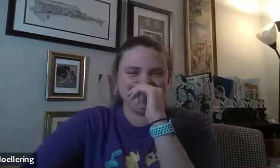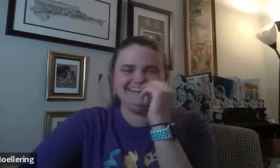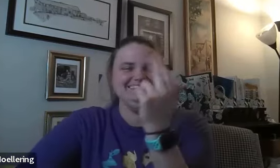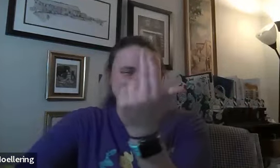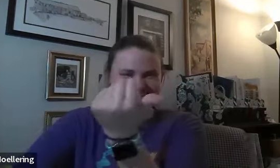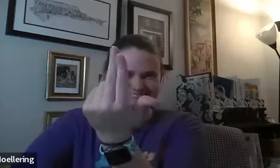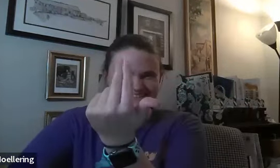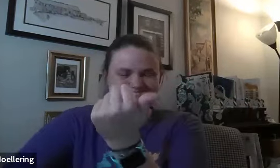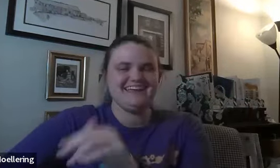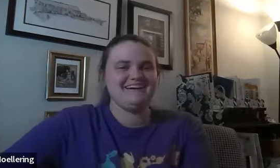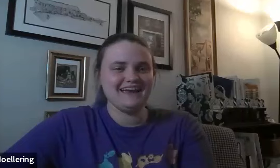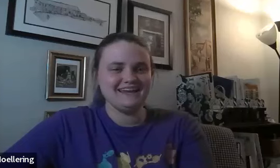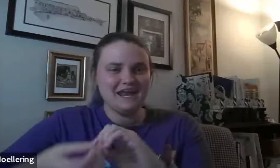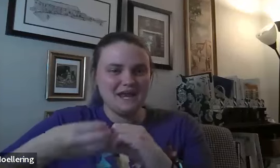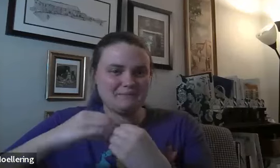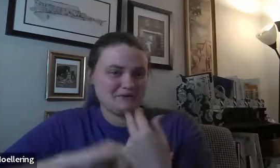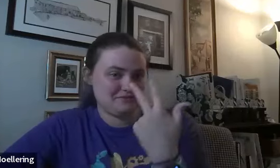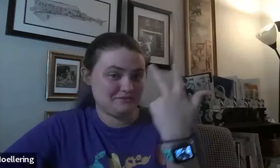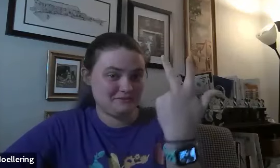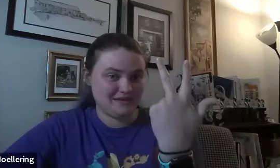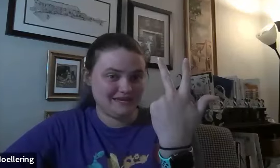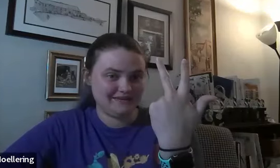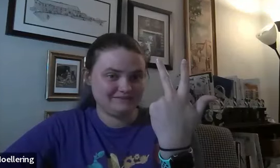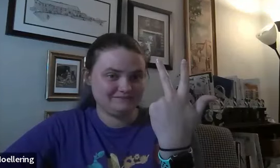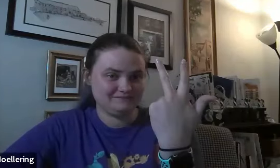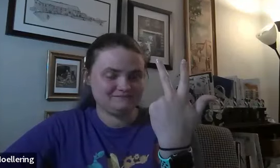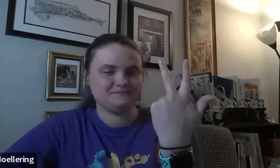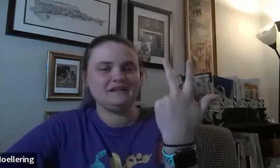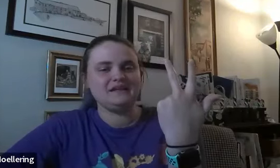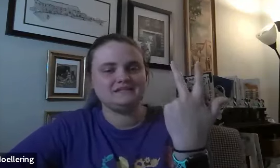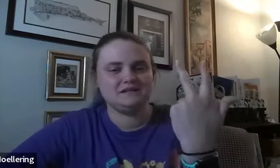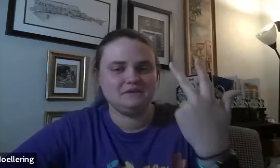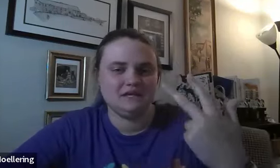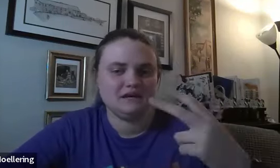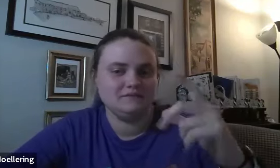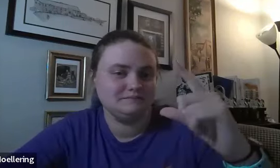Yeah. All right. Number 3 is going to be